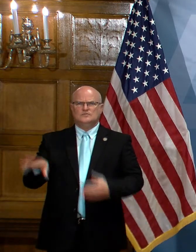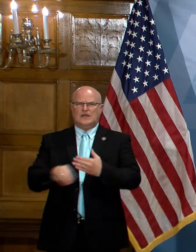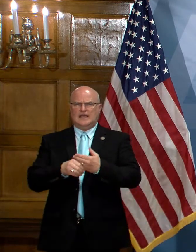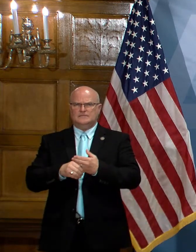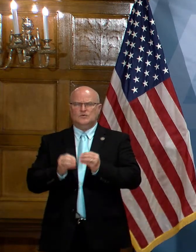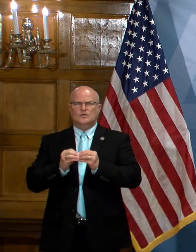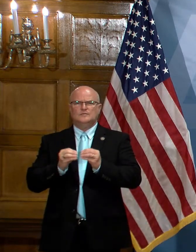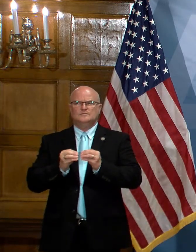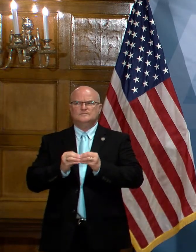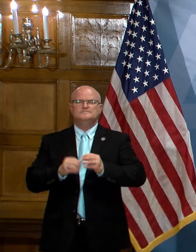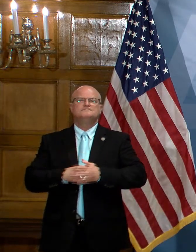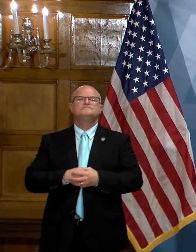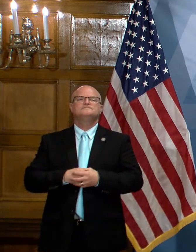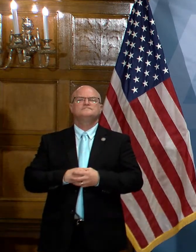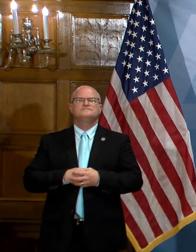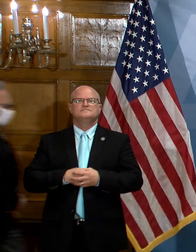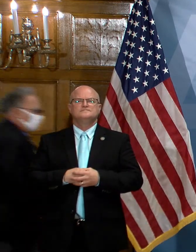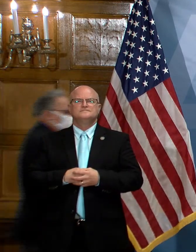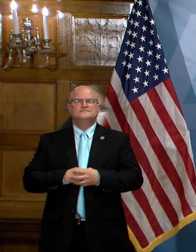that?